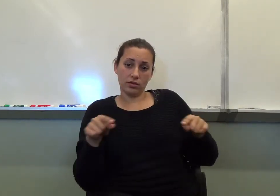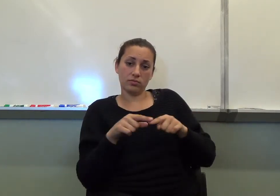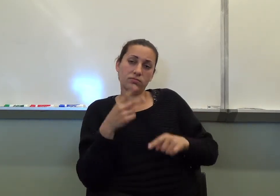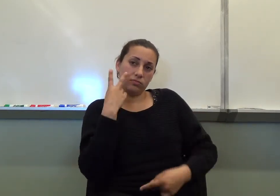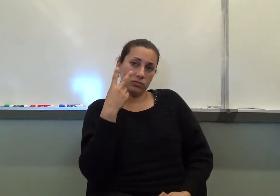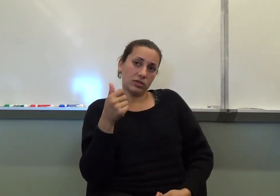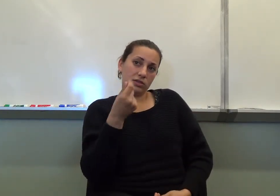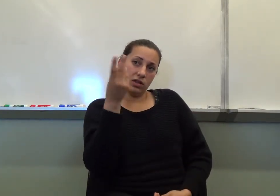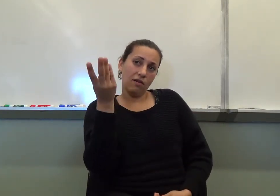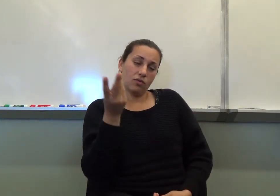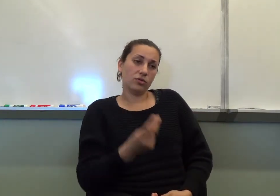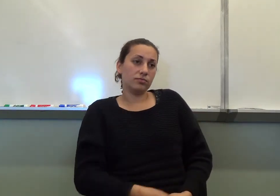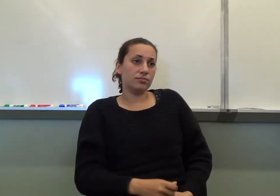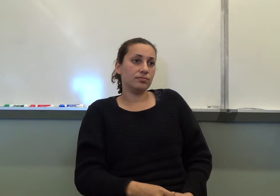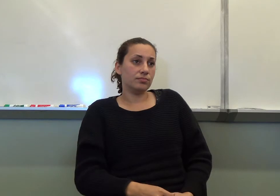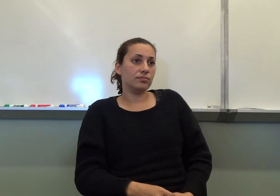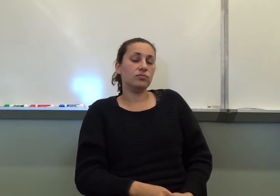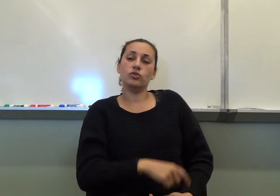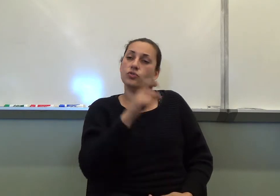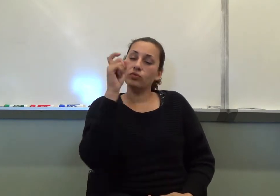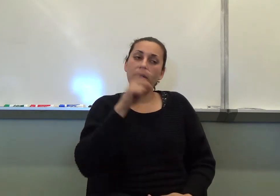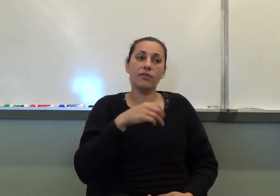right angle in that one.